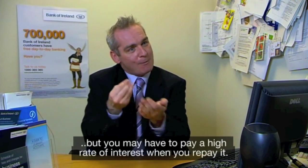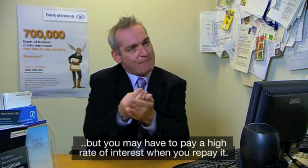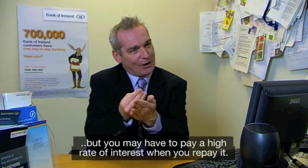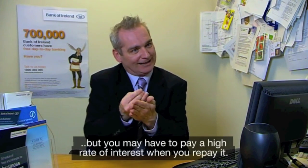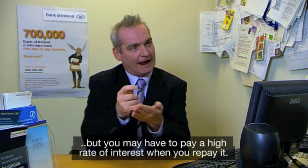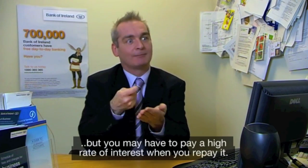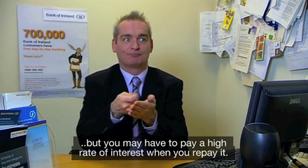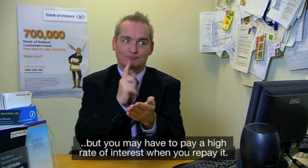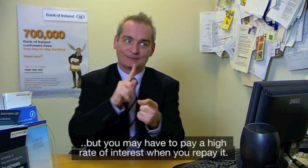on it when you do pay it back.